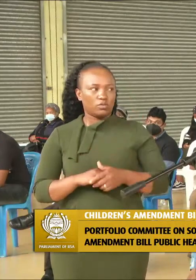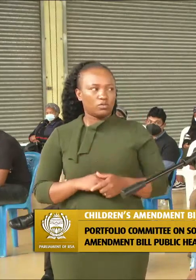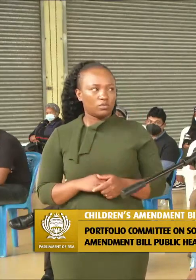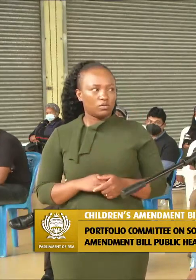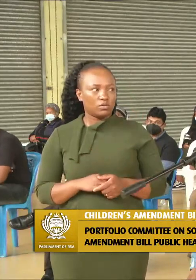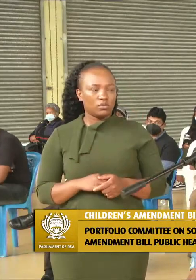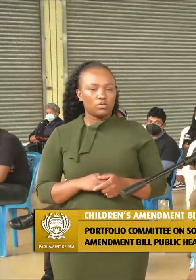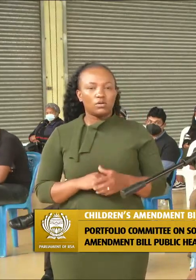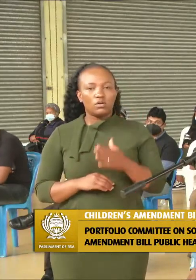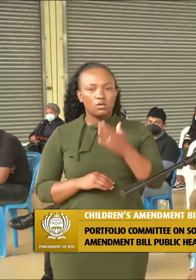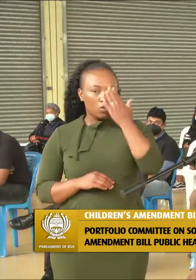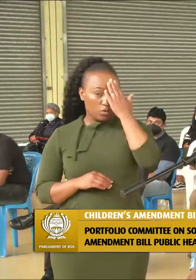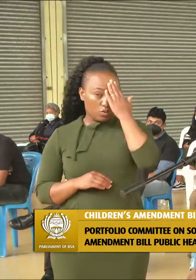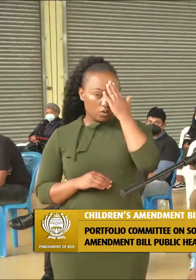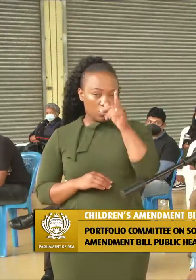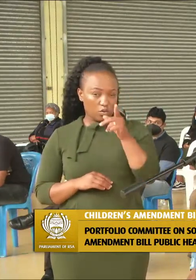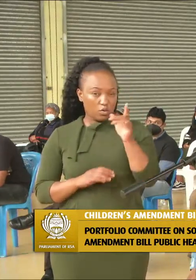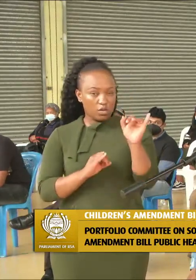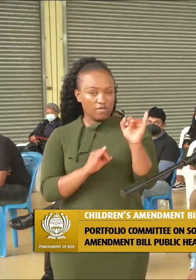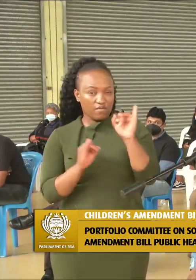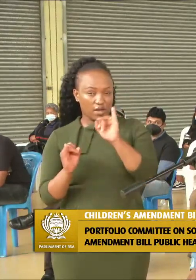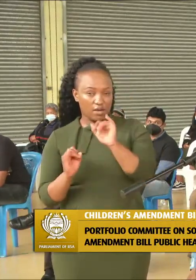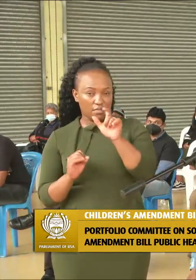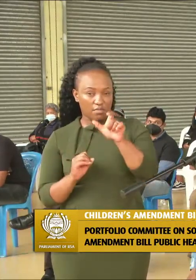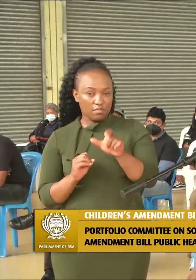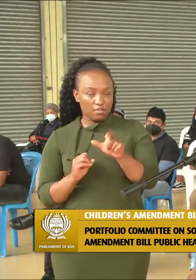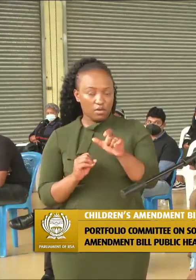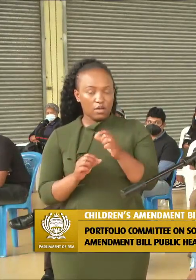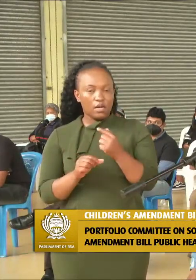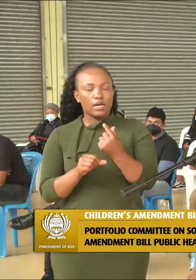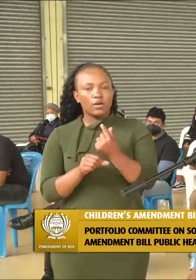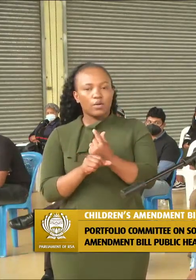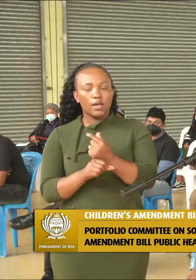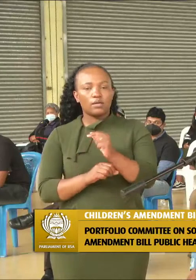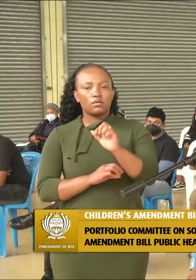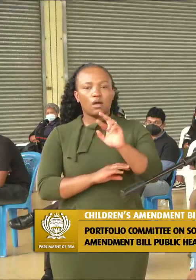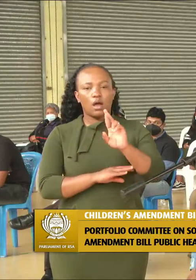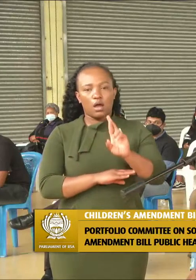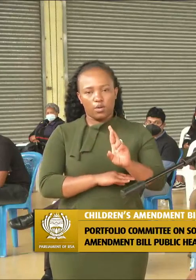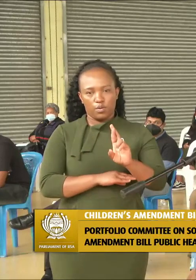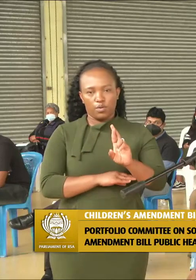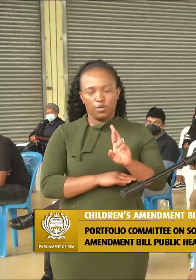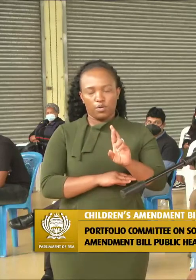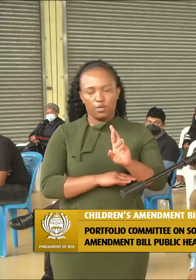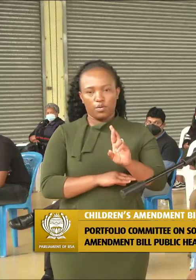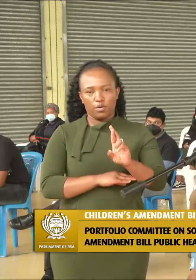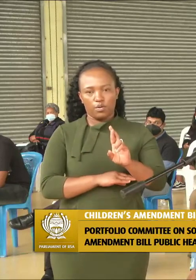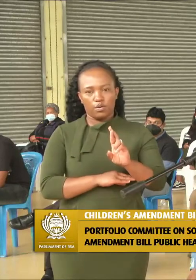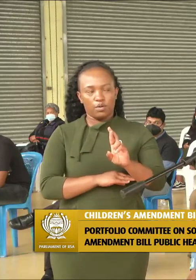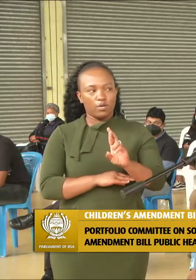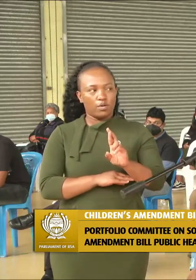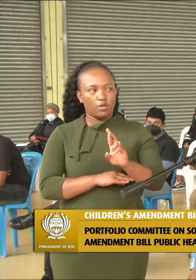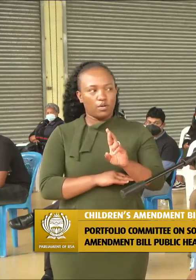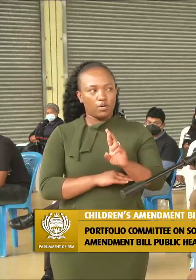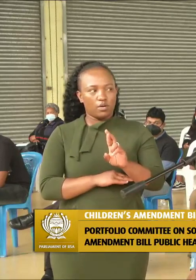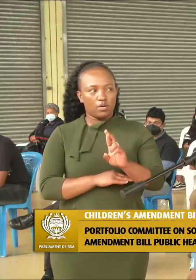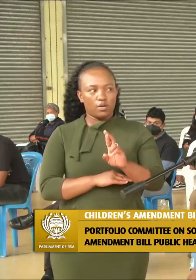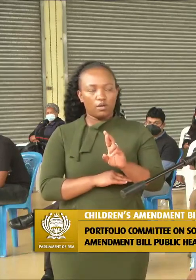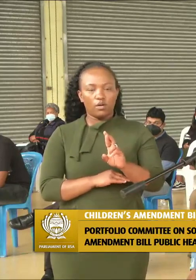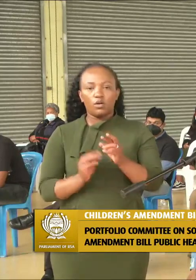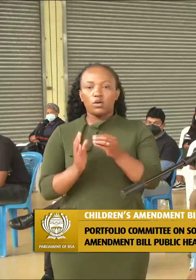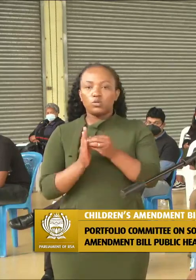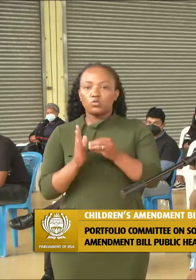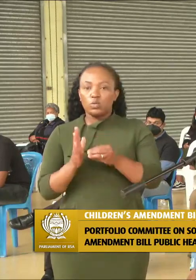guests are the grade R's. I mean, my students abaphume